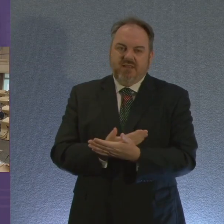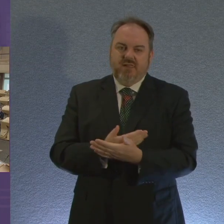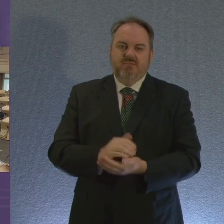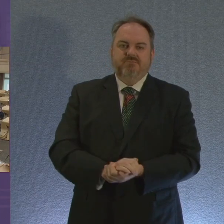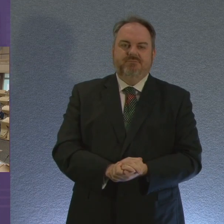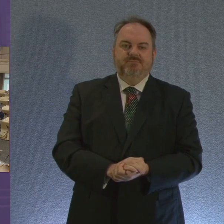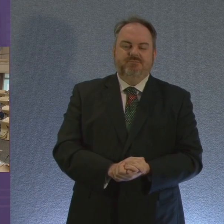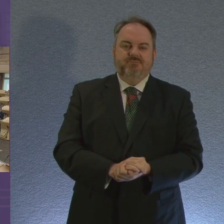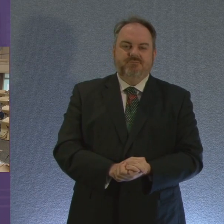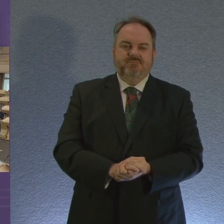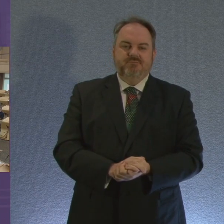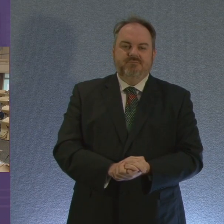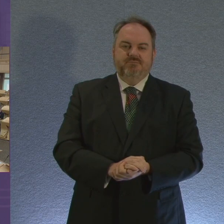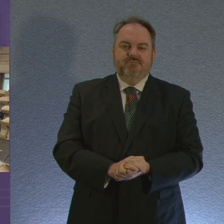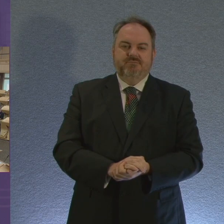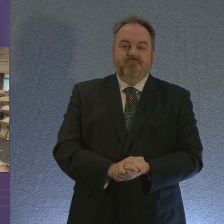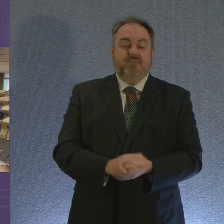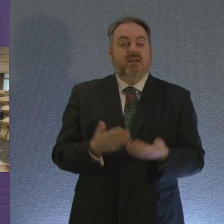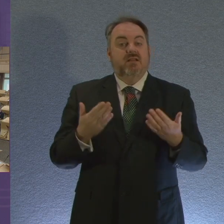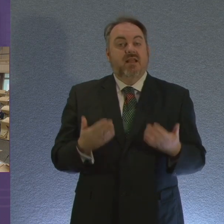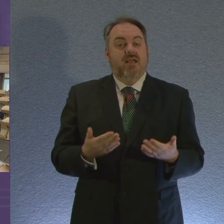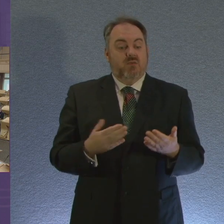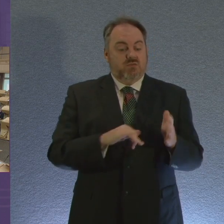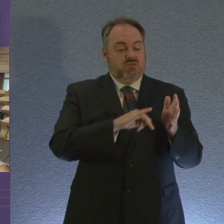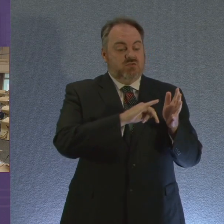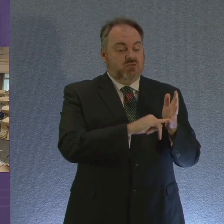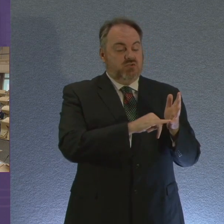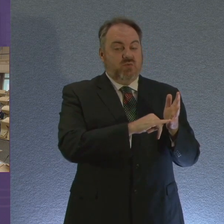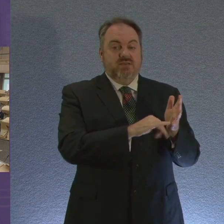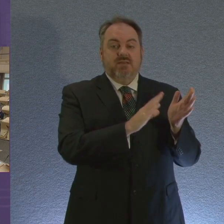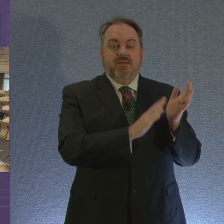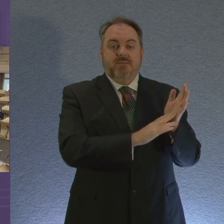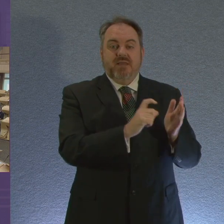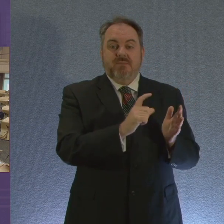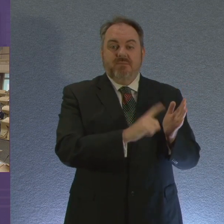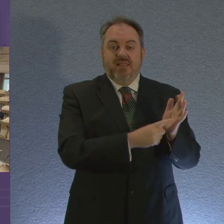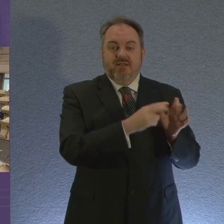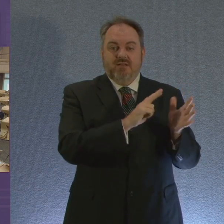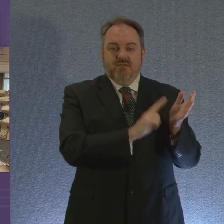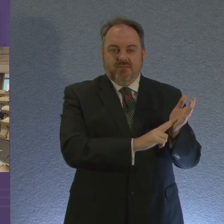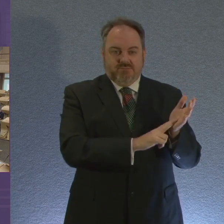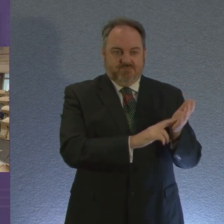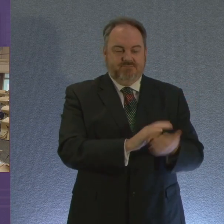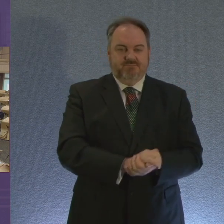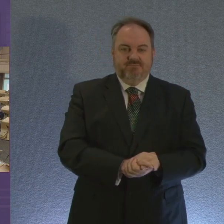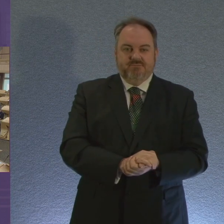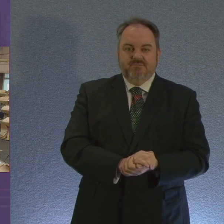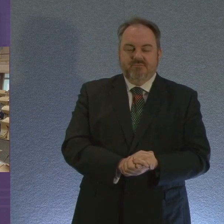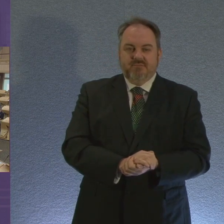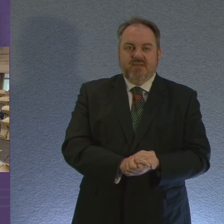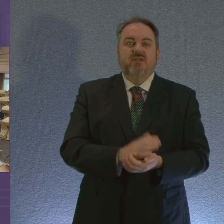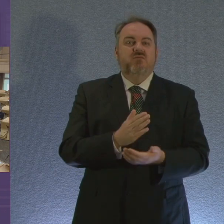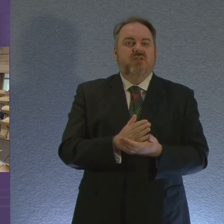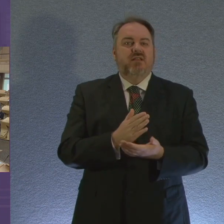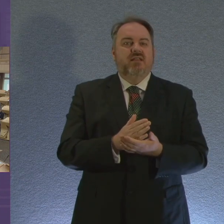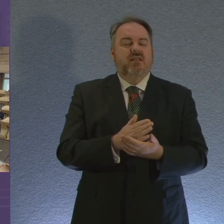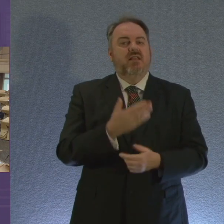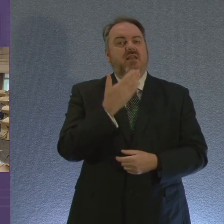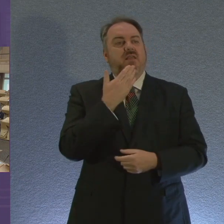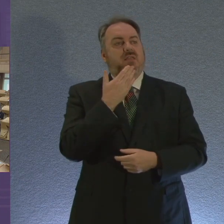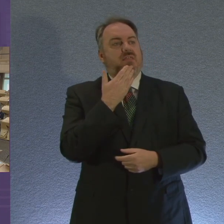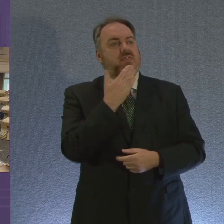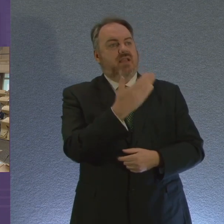The last of the open debate contributions is from Stuart Macmillan. Thank you very much, Presiding Officer. Presiding Officer, first of all, I do want to thank the Cabinet Secretary and the Scottish